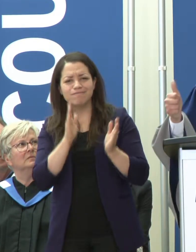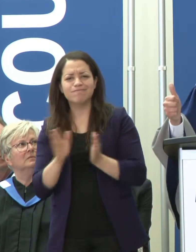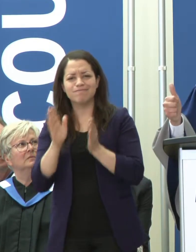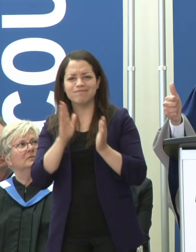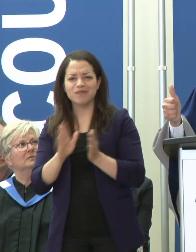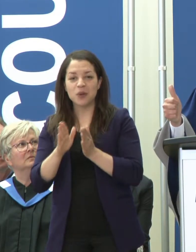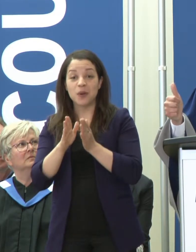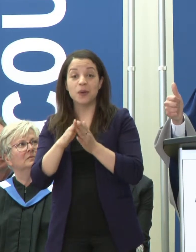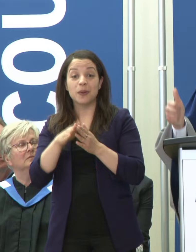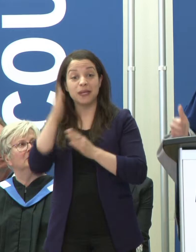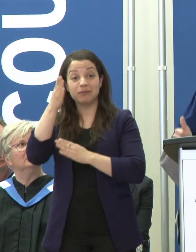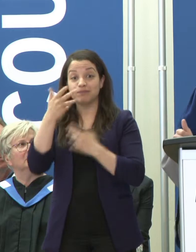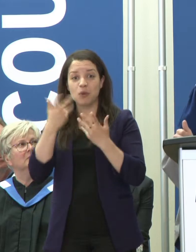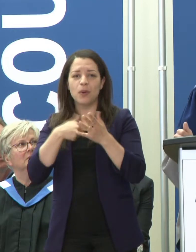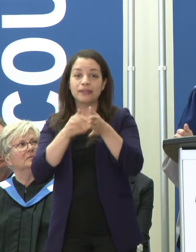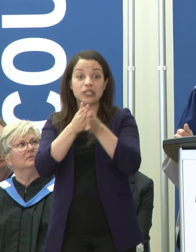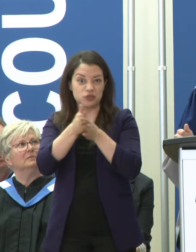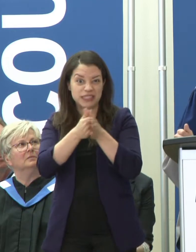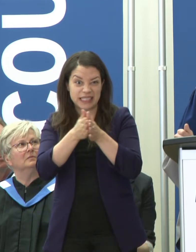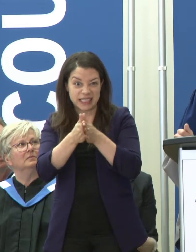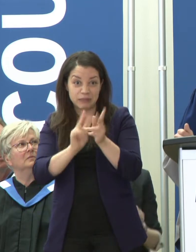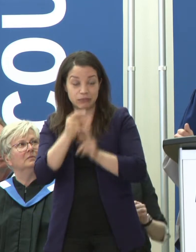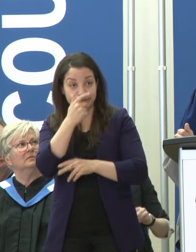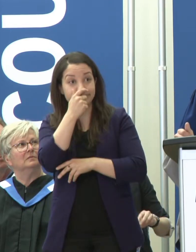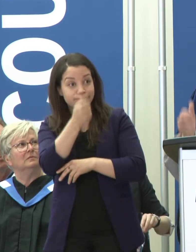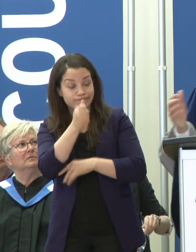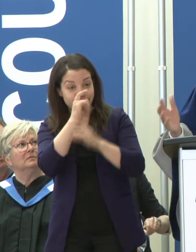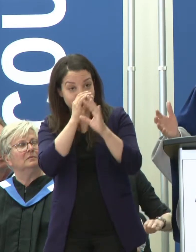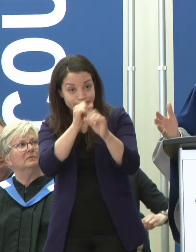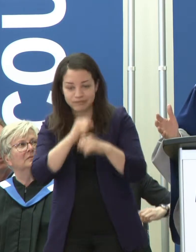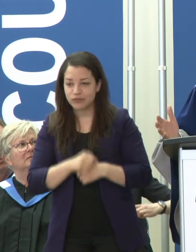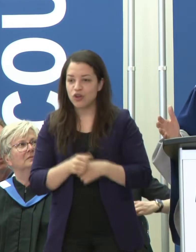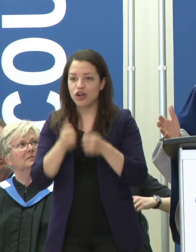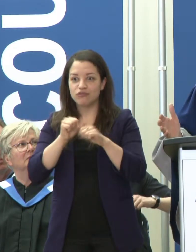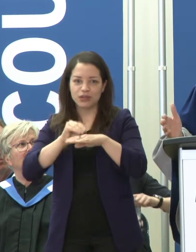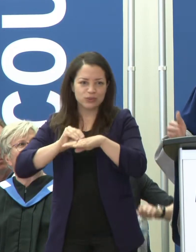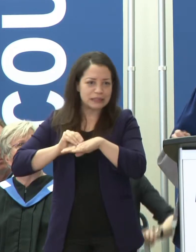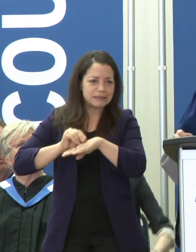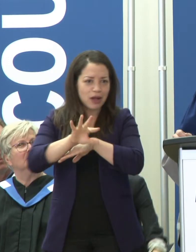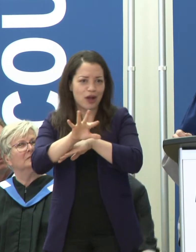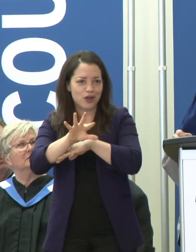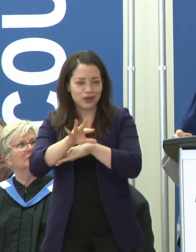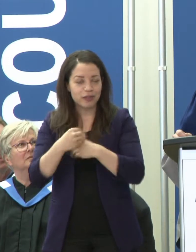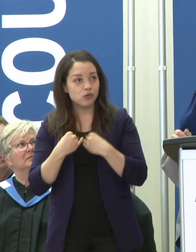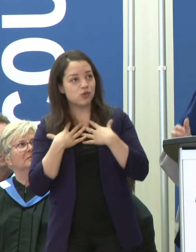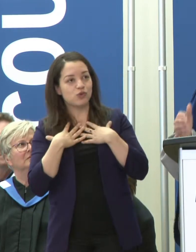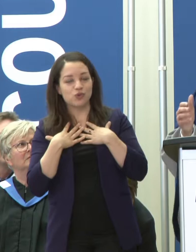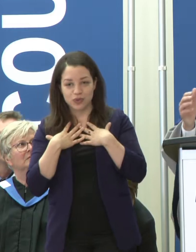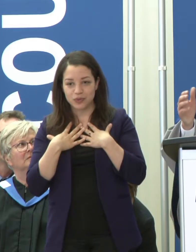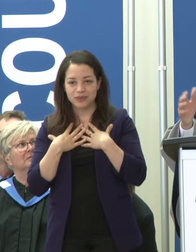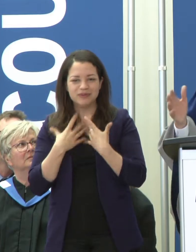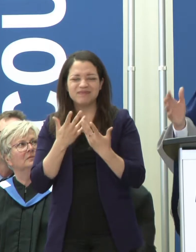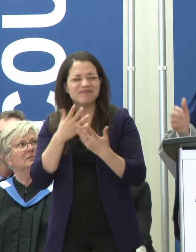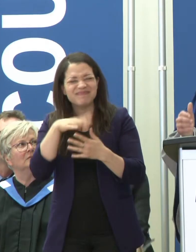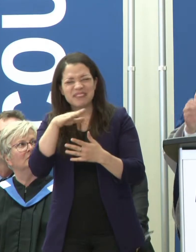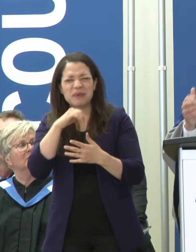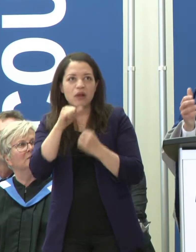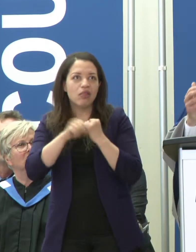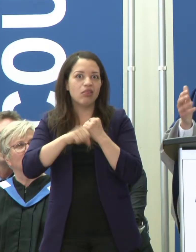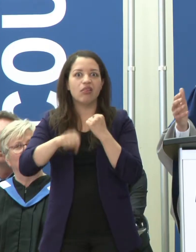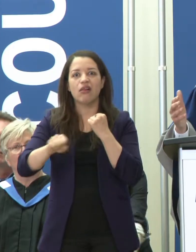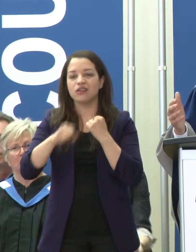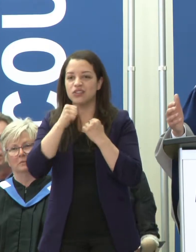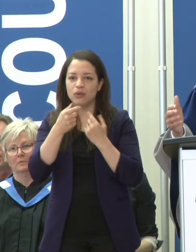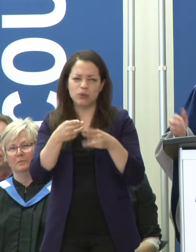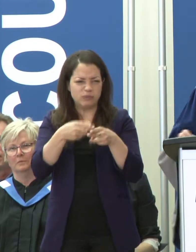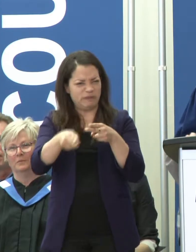that's interesting. And he said, you should try to be inspiring, but he said, don't be too long. He said, make sure that